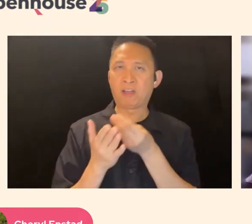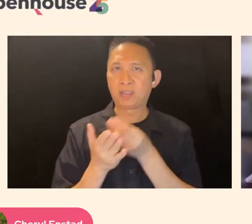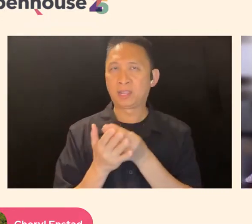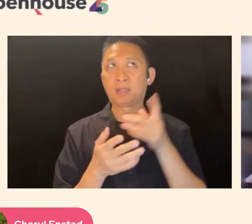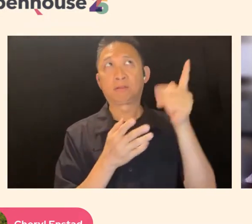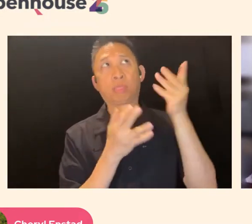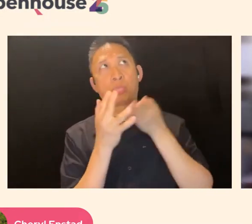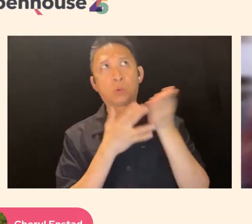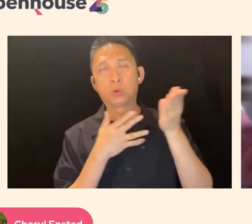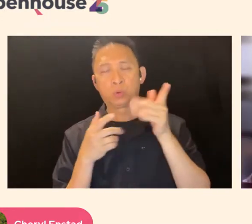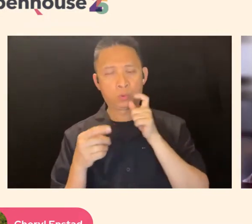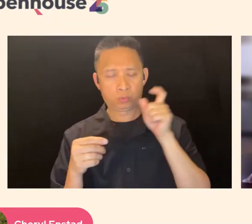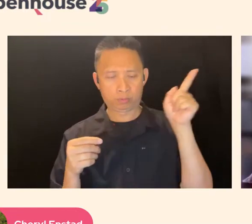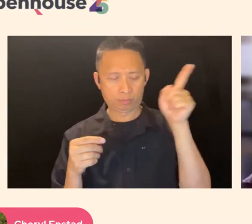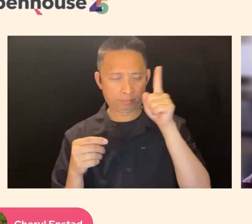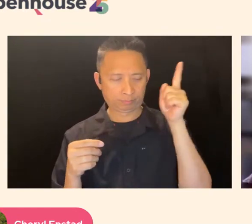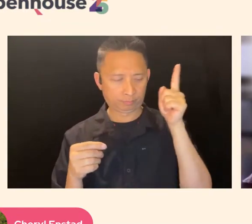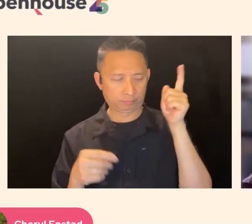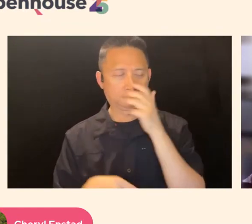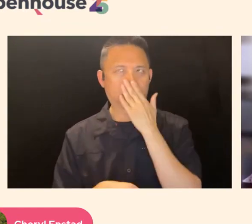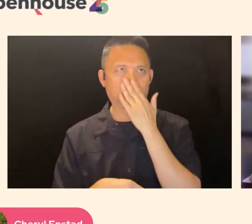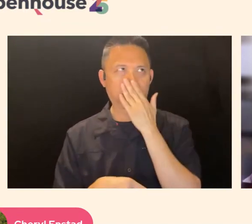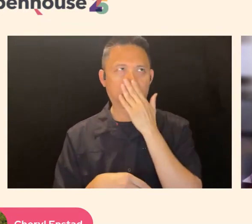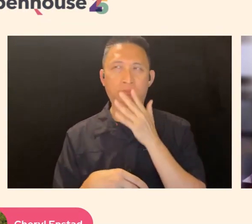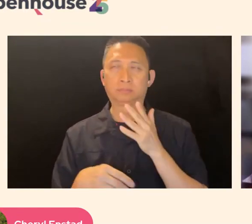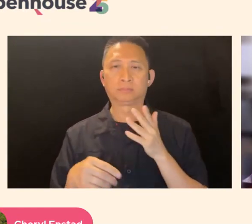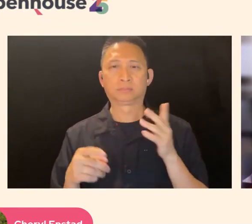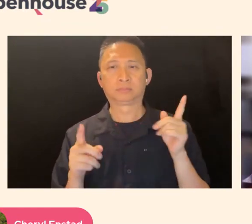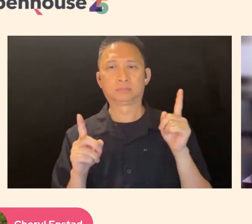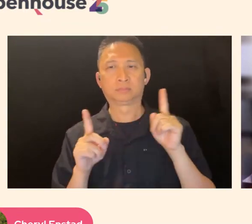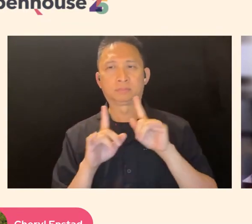um like the mayor's office of homeless services,